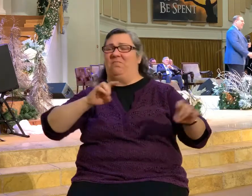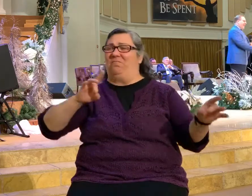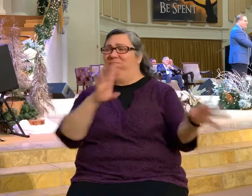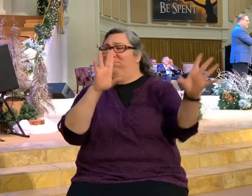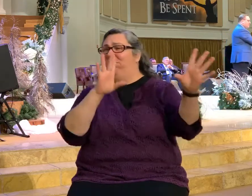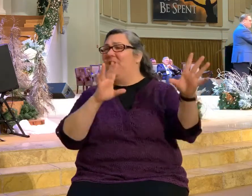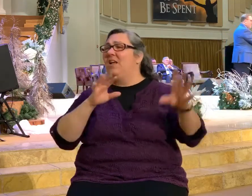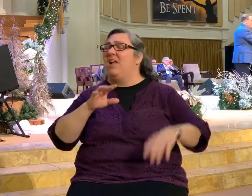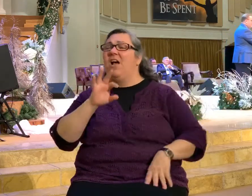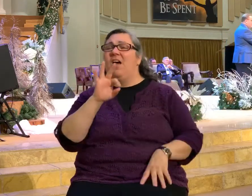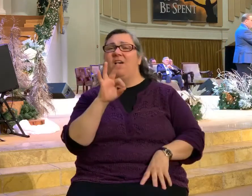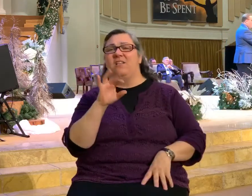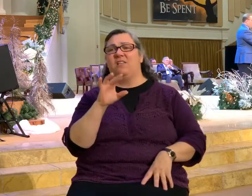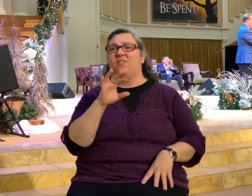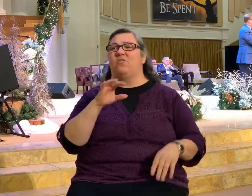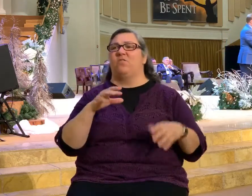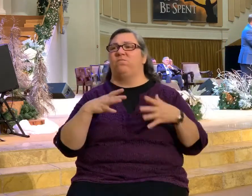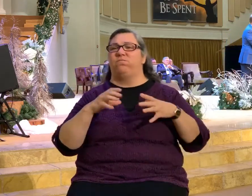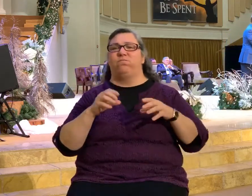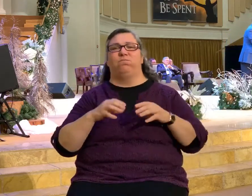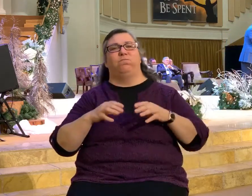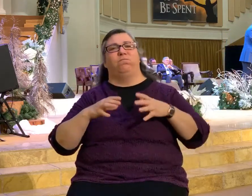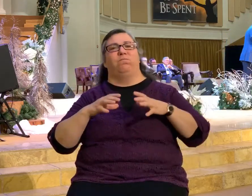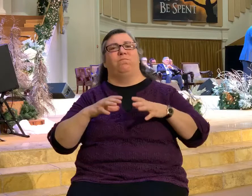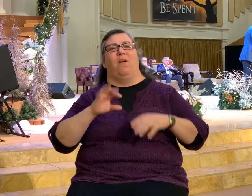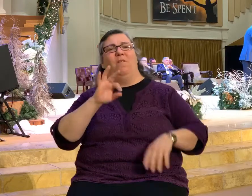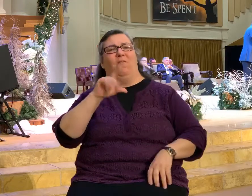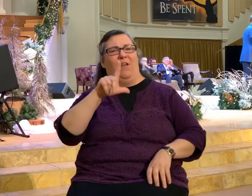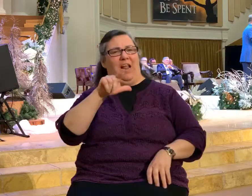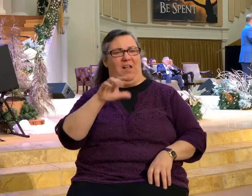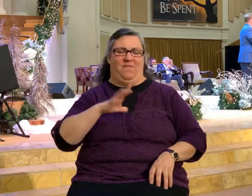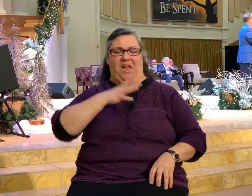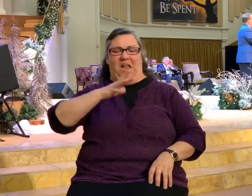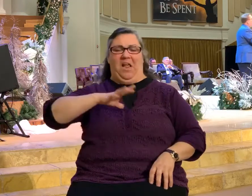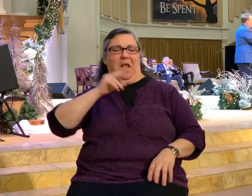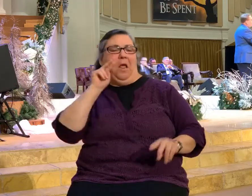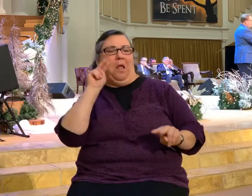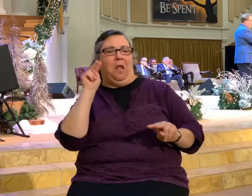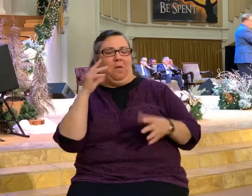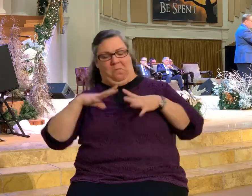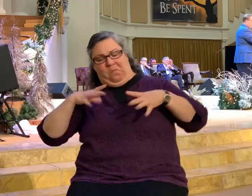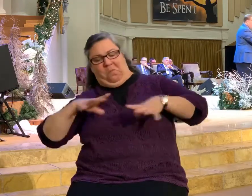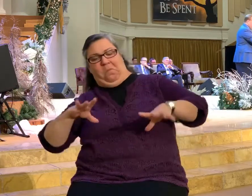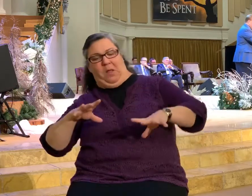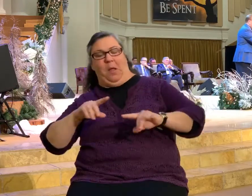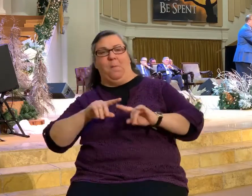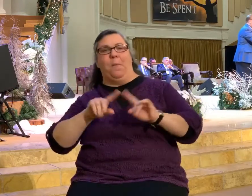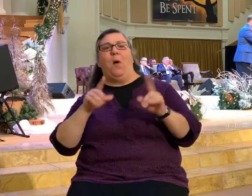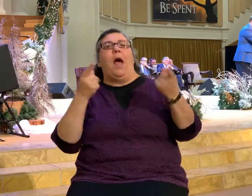and his flash dress and his wealthy position caught the eye of the homosexual